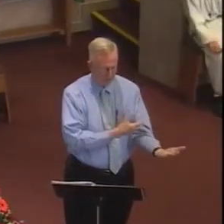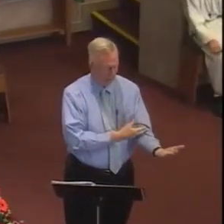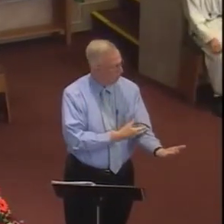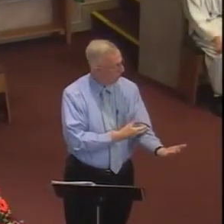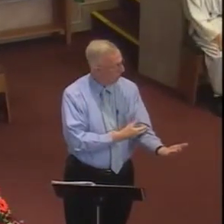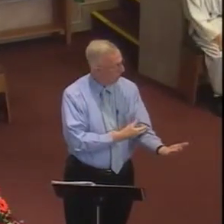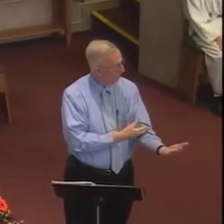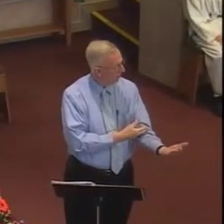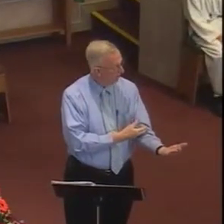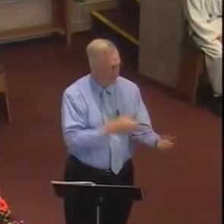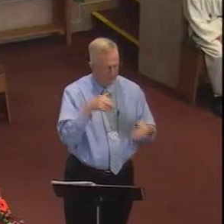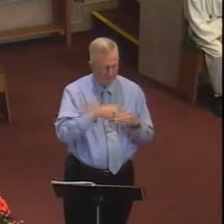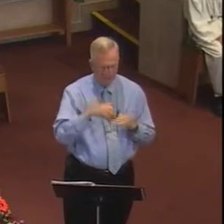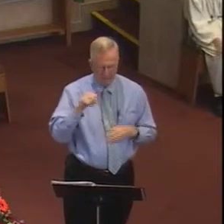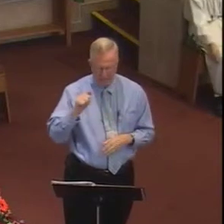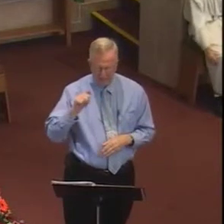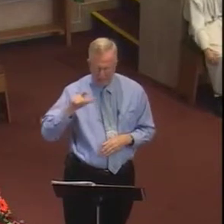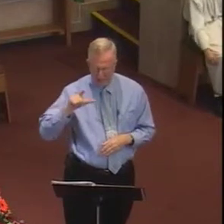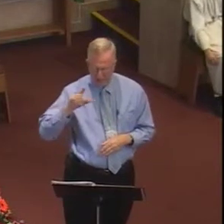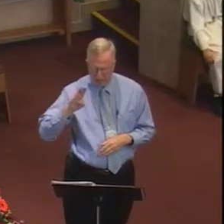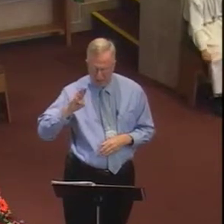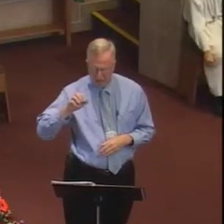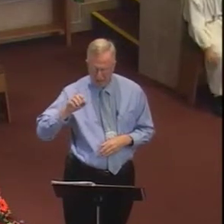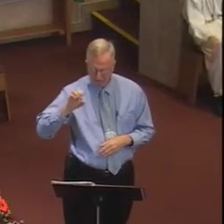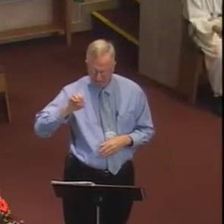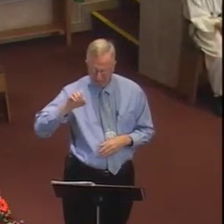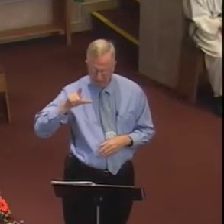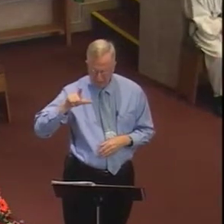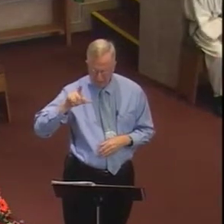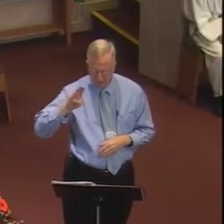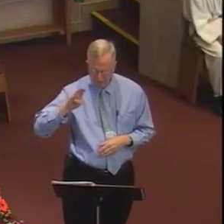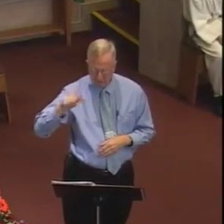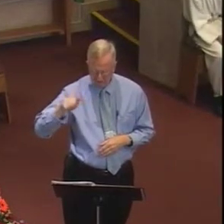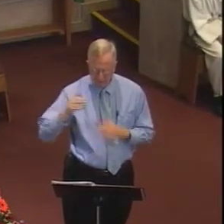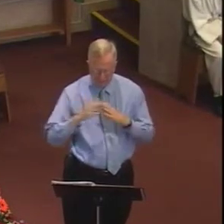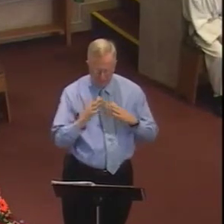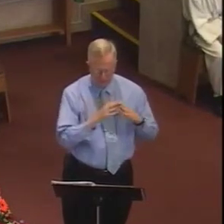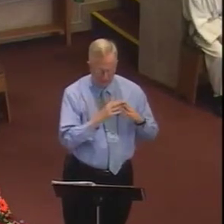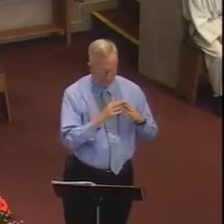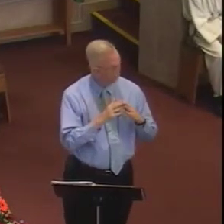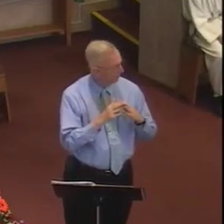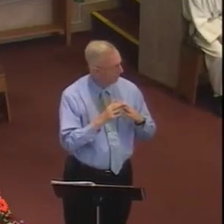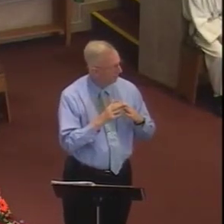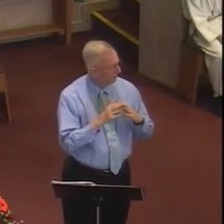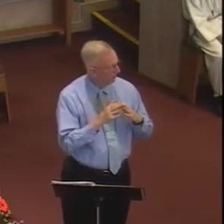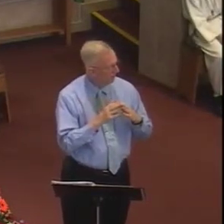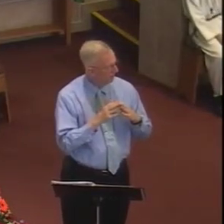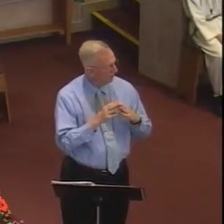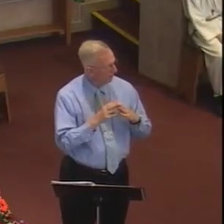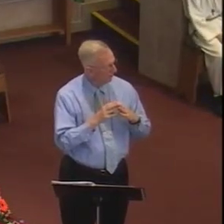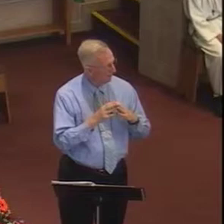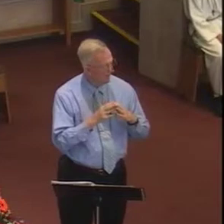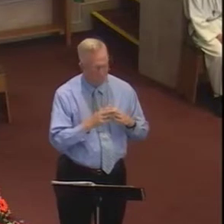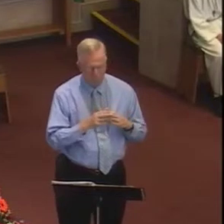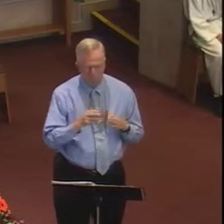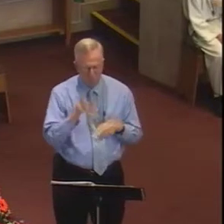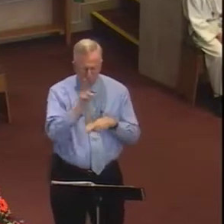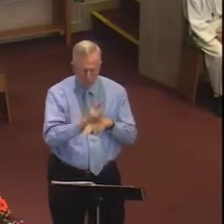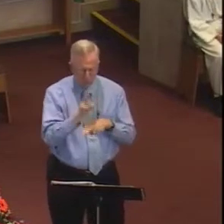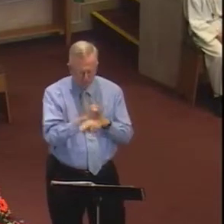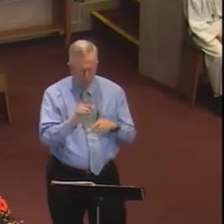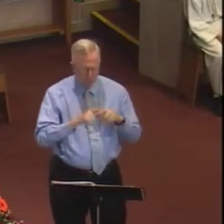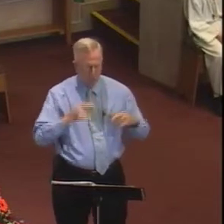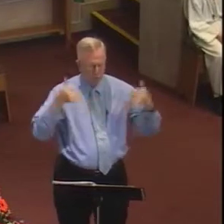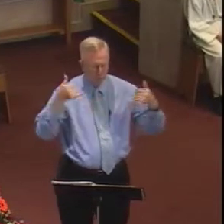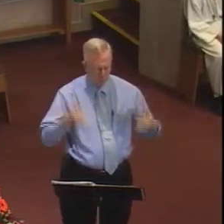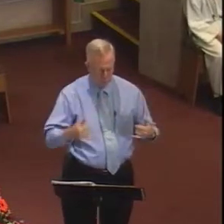it was in Elba. Did you ever hear of Elba? E-L-B-A? Anyway, I'm so used to this church, but this